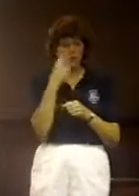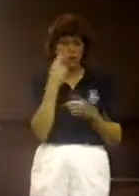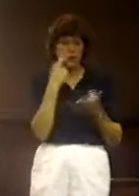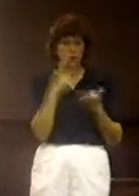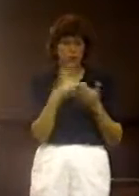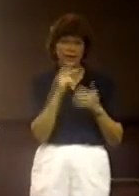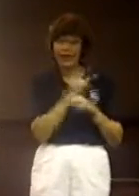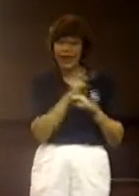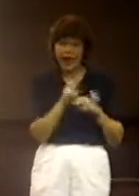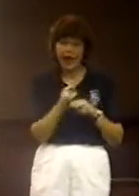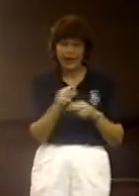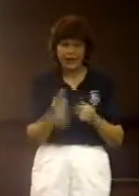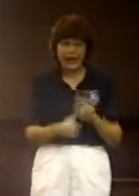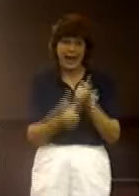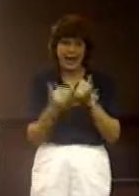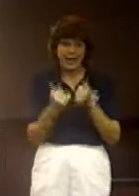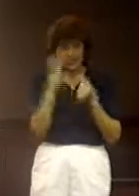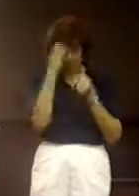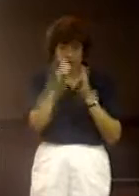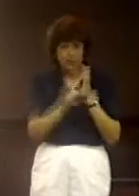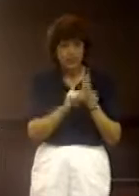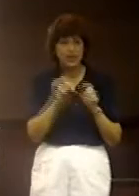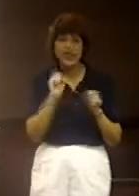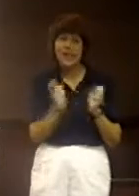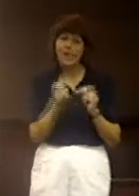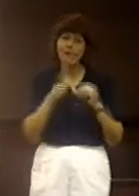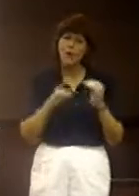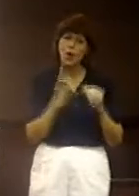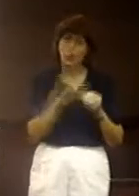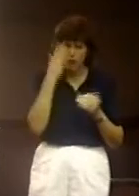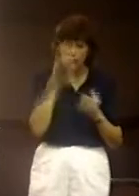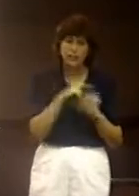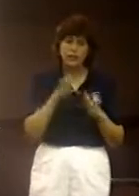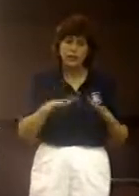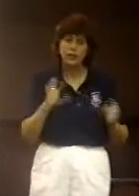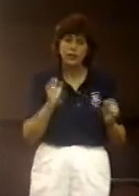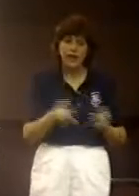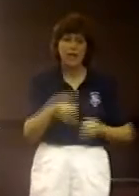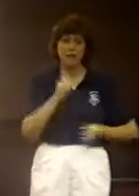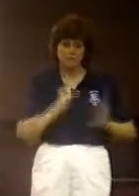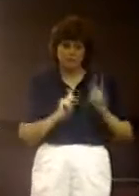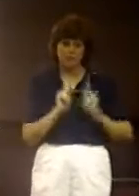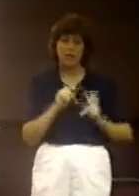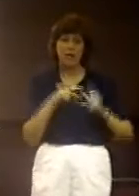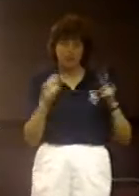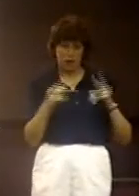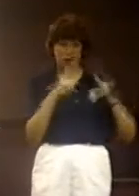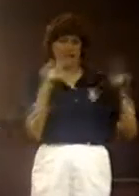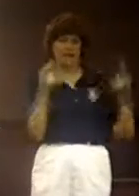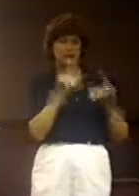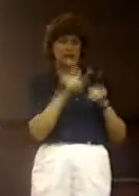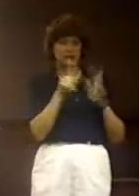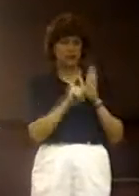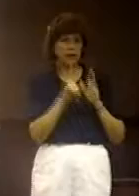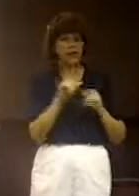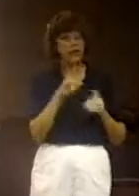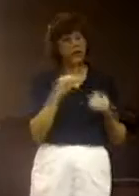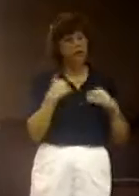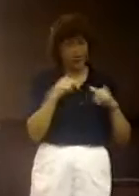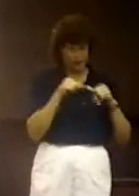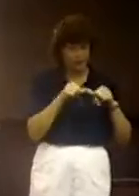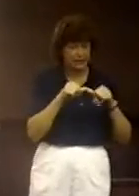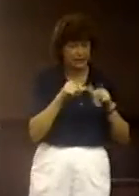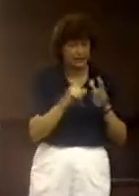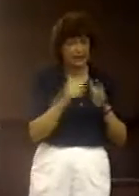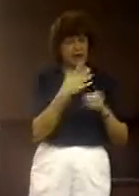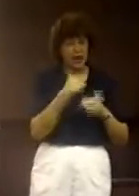unaided information, even though we know that children can perform very, very differently if they have consistent